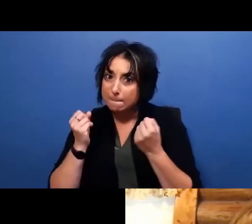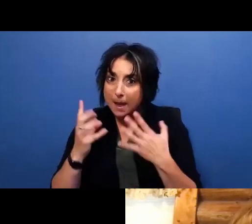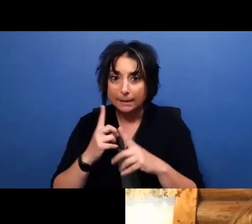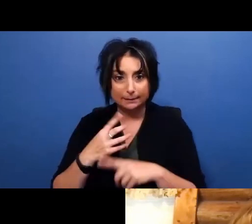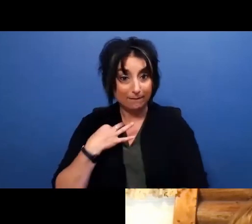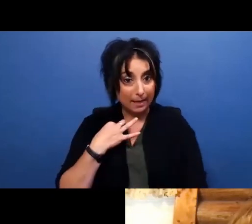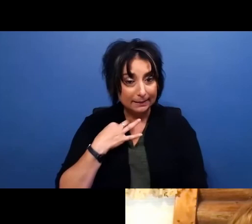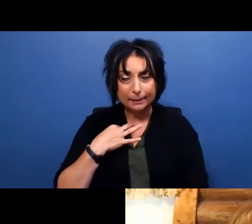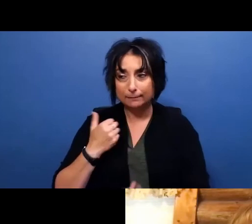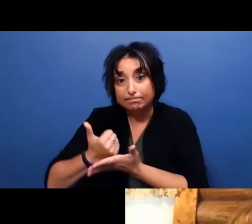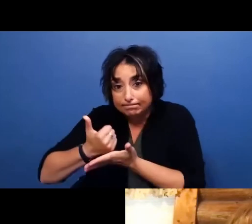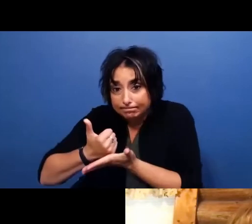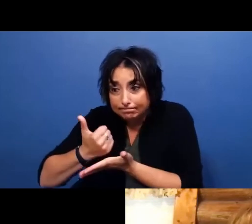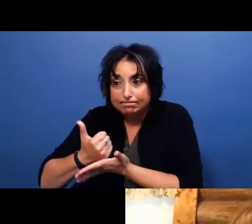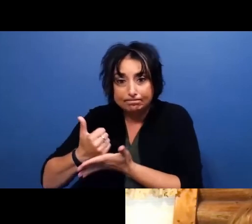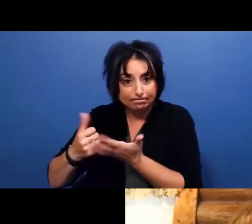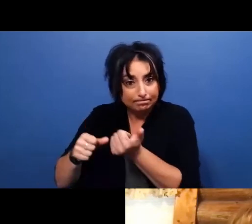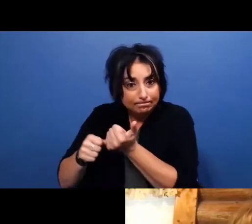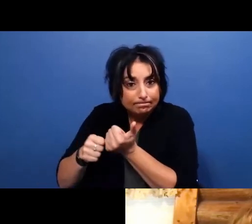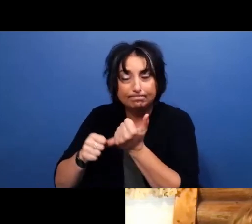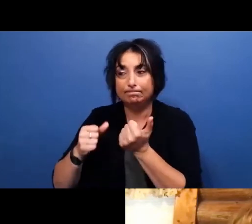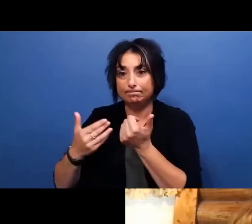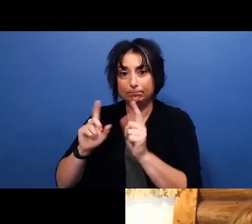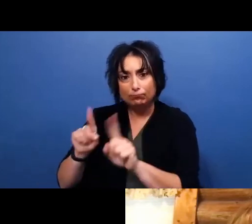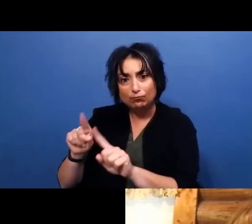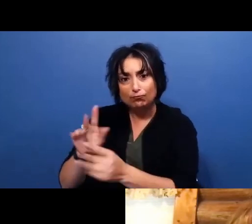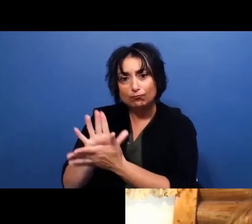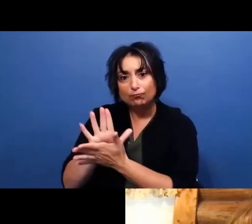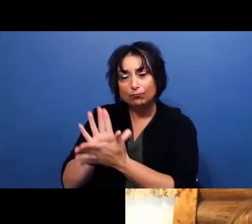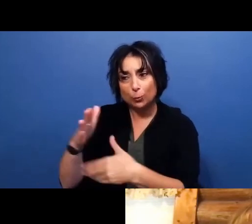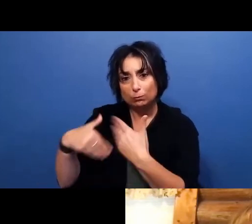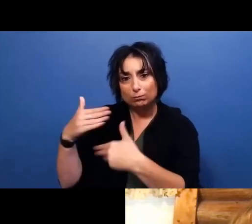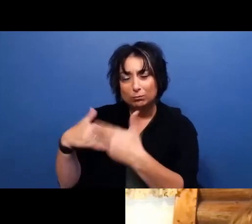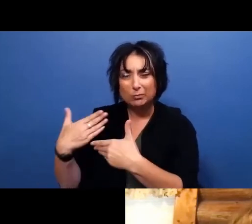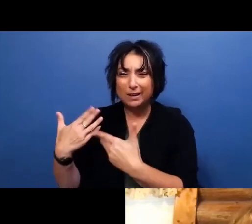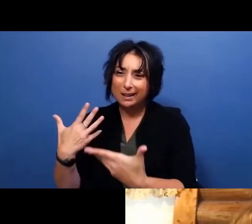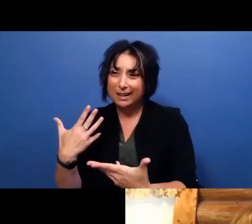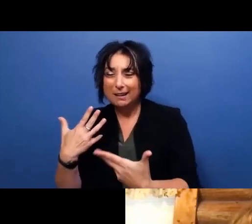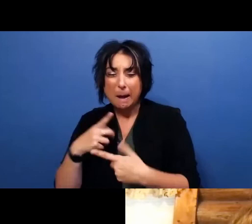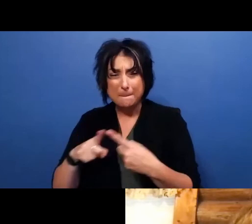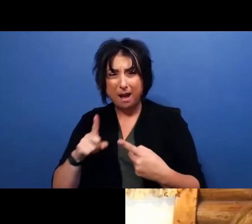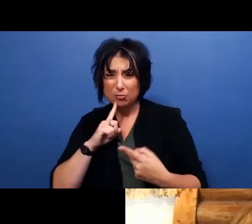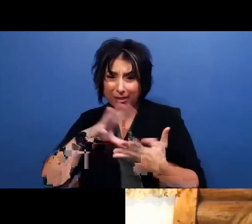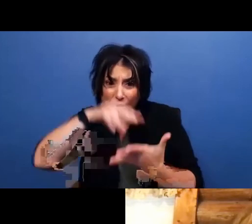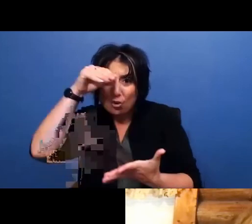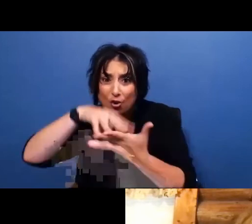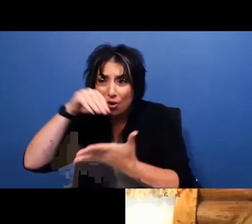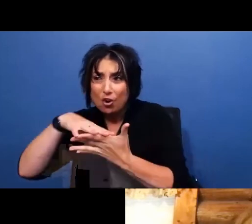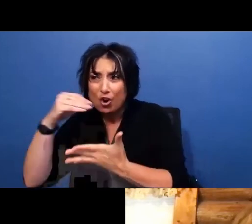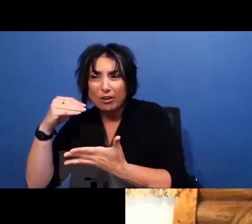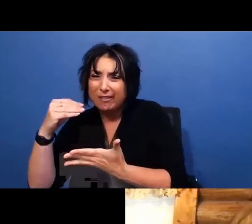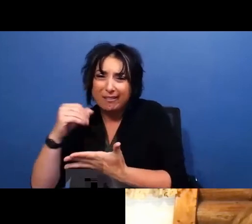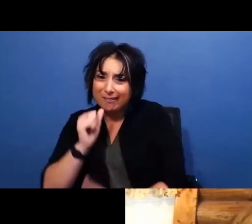with assistance every day to go to school, but she wasn't really being educated. She was just allowed to